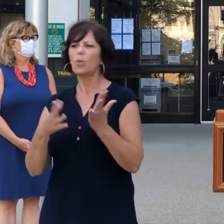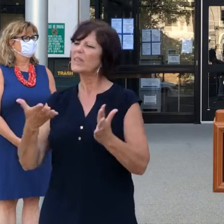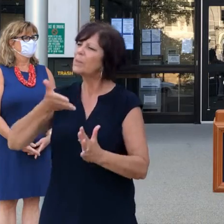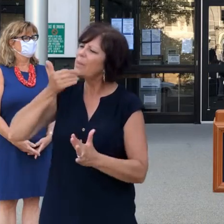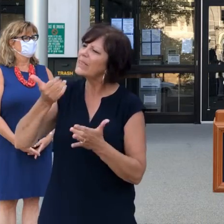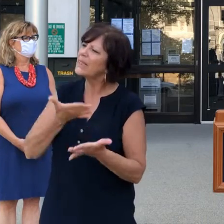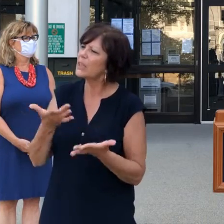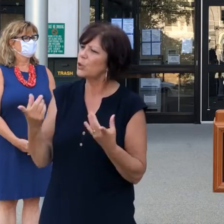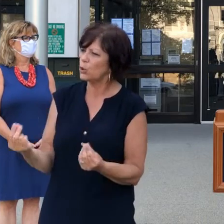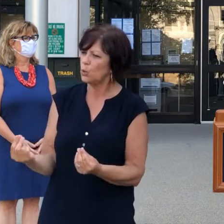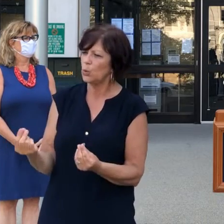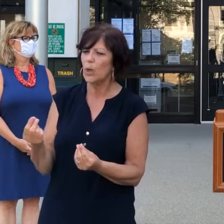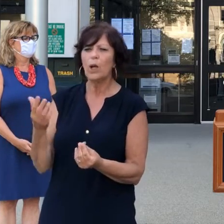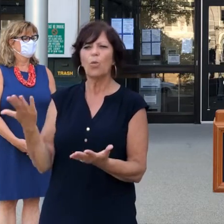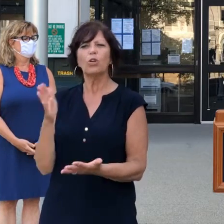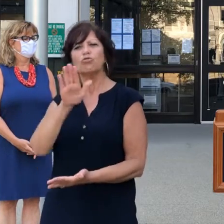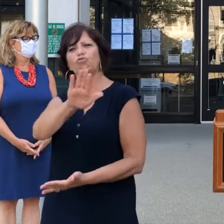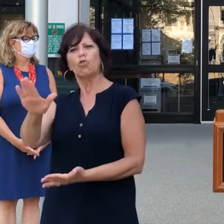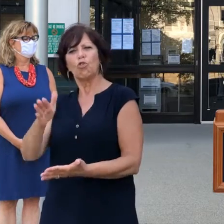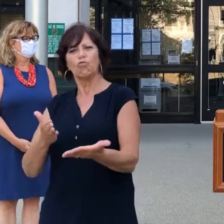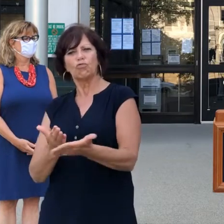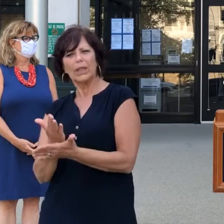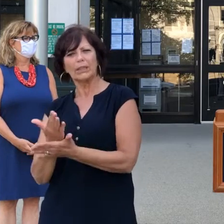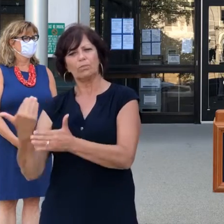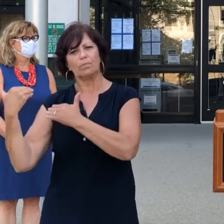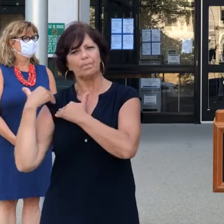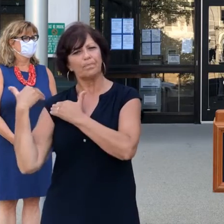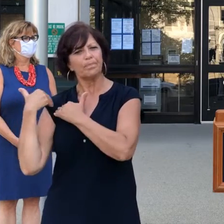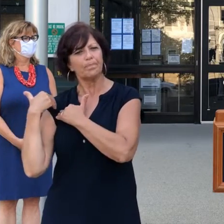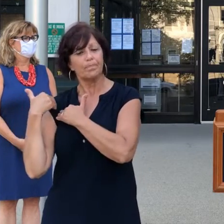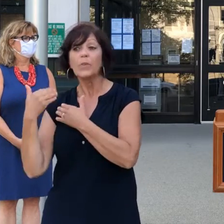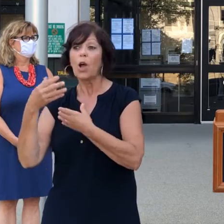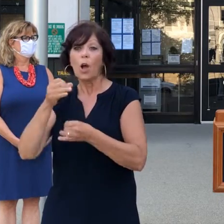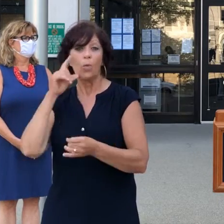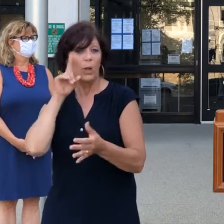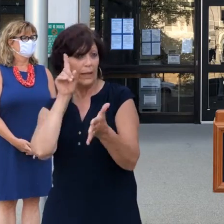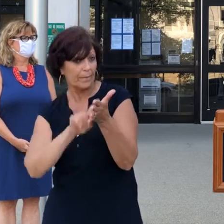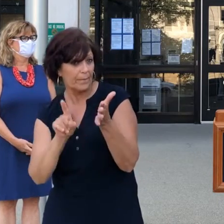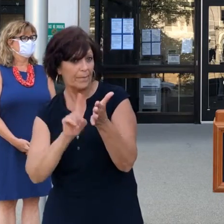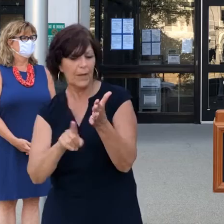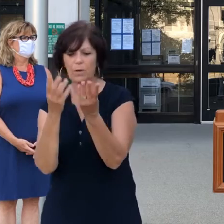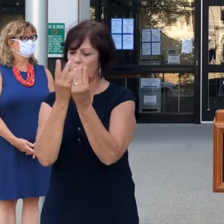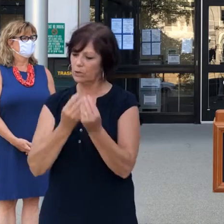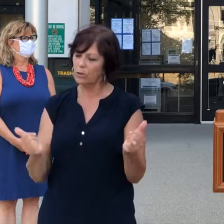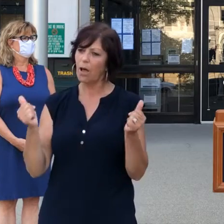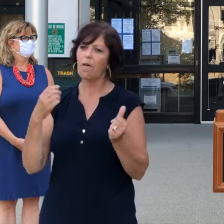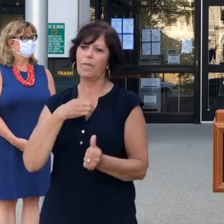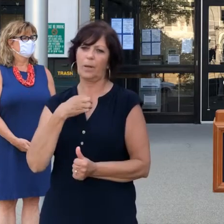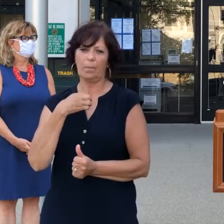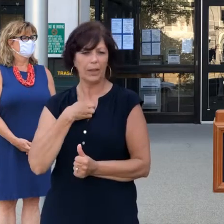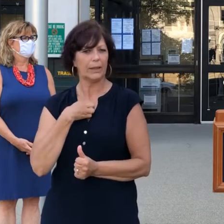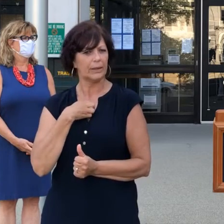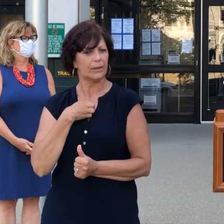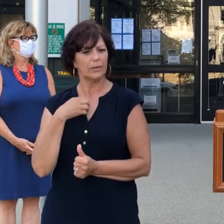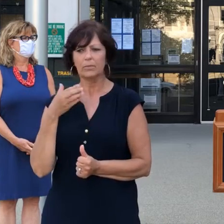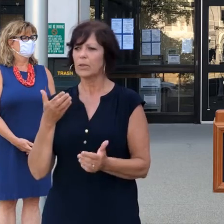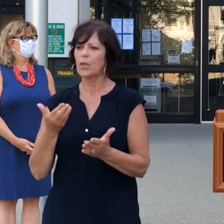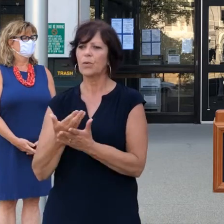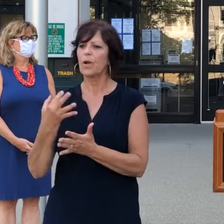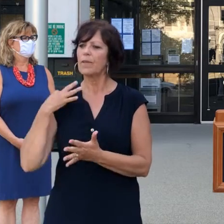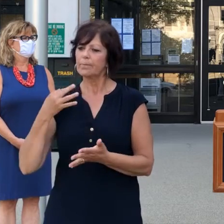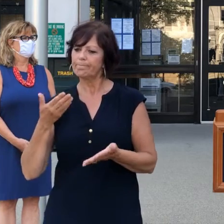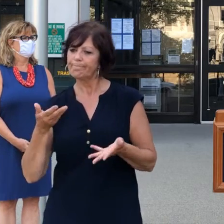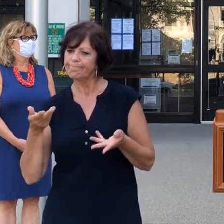practices, and their rights and responsibilities. Our office will investigate and resolve consumer complaints through voluntary mediation